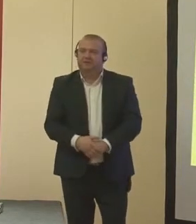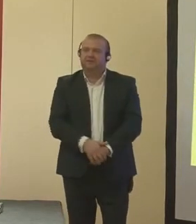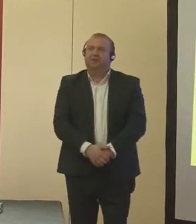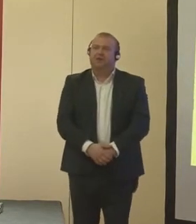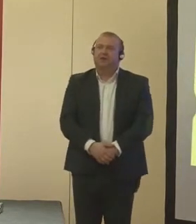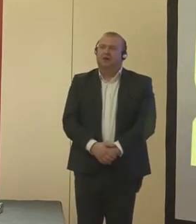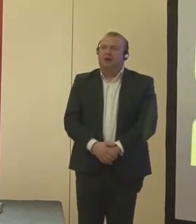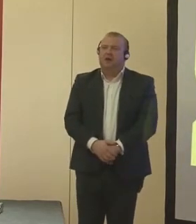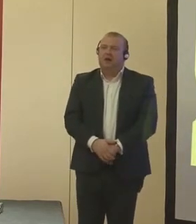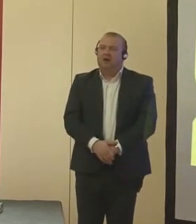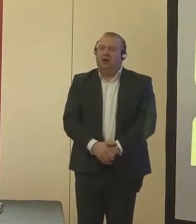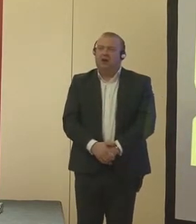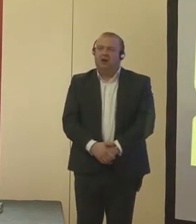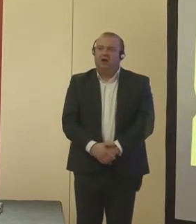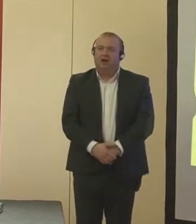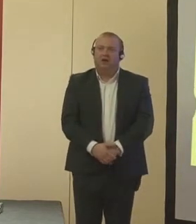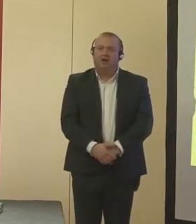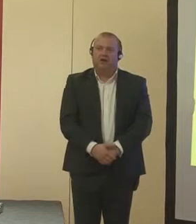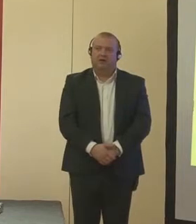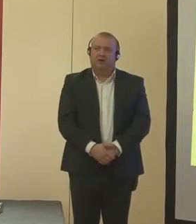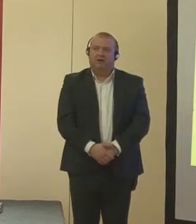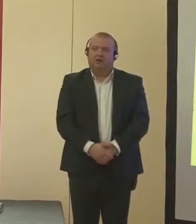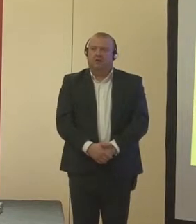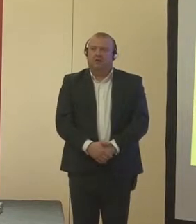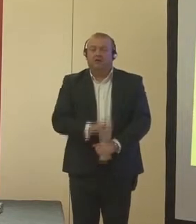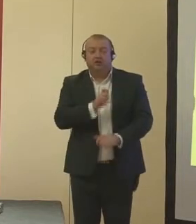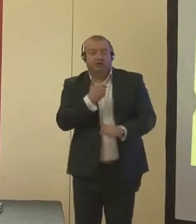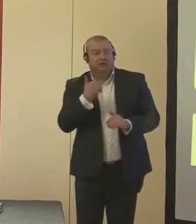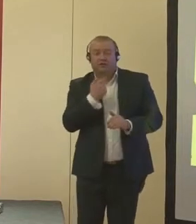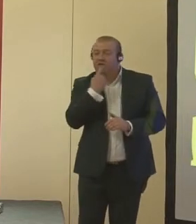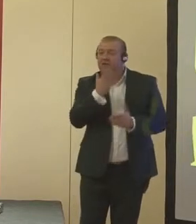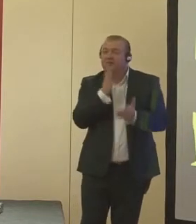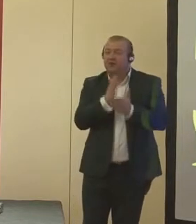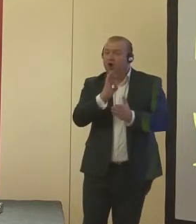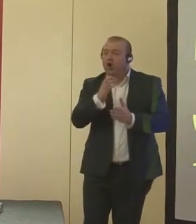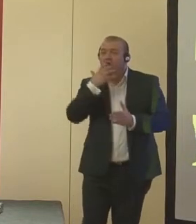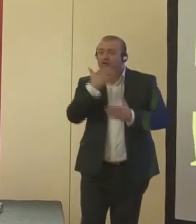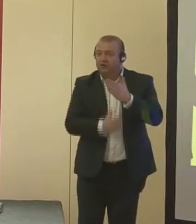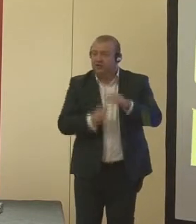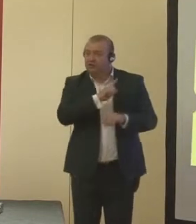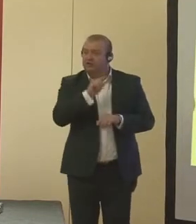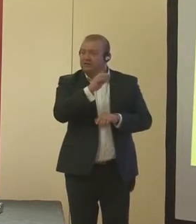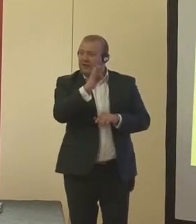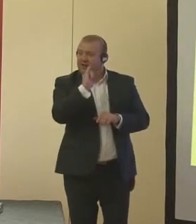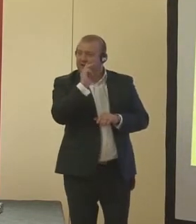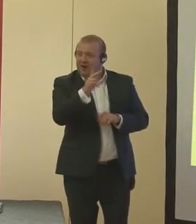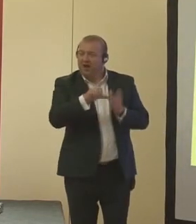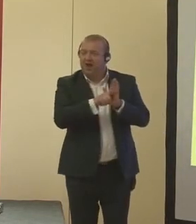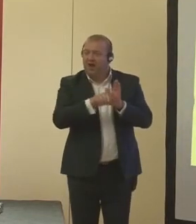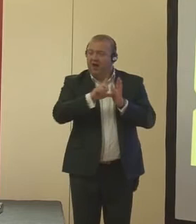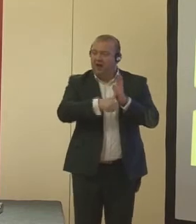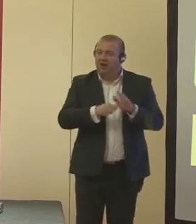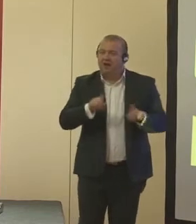specific software, but also to really get some input on how can I use software to